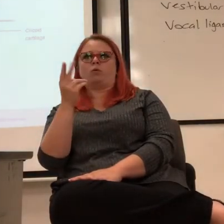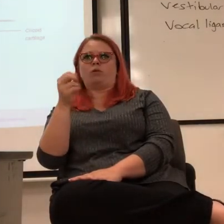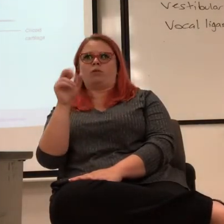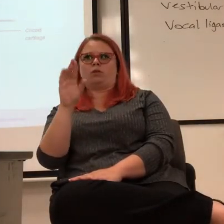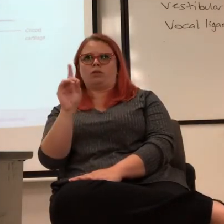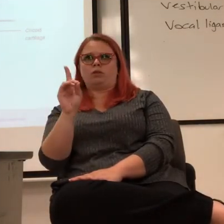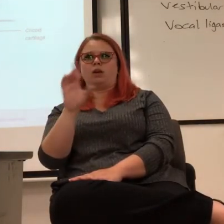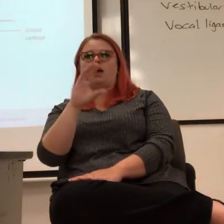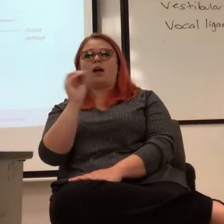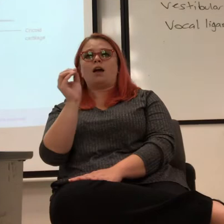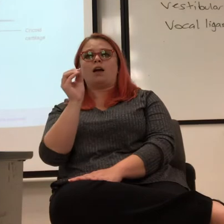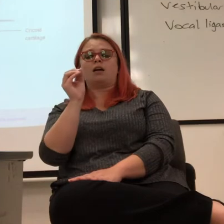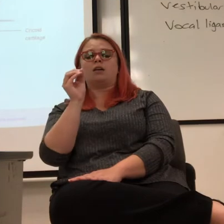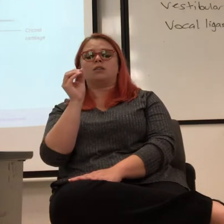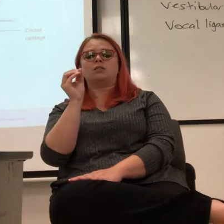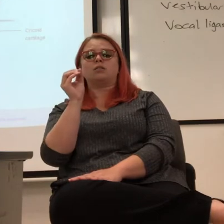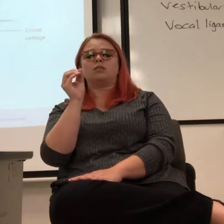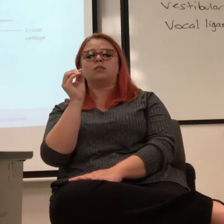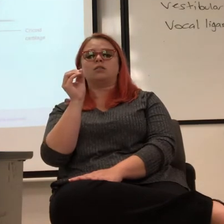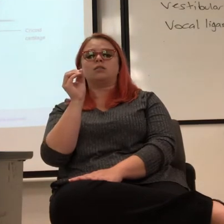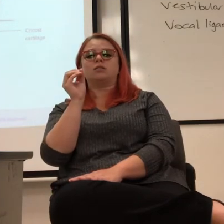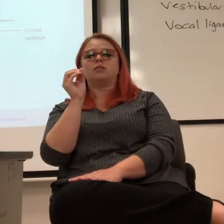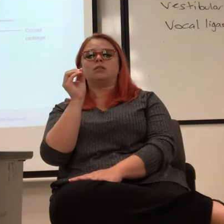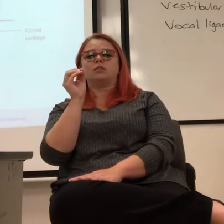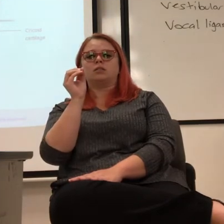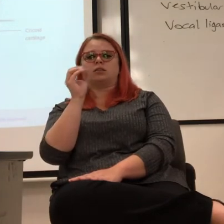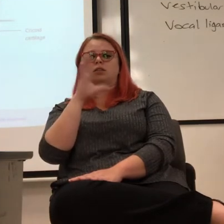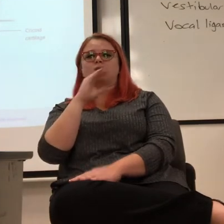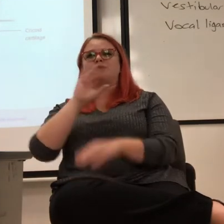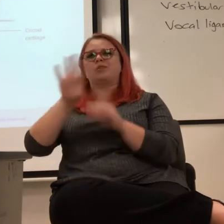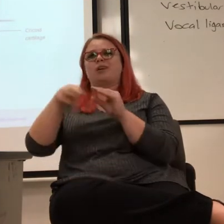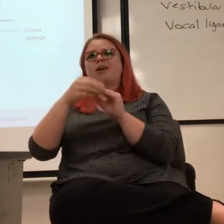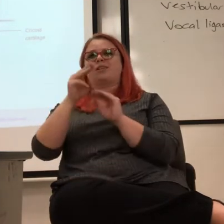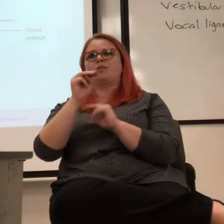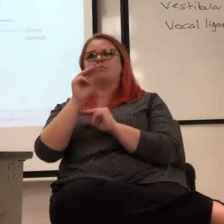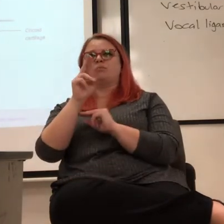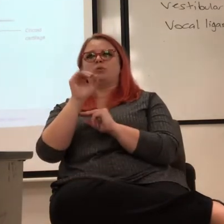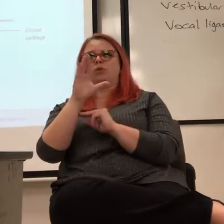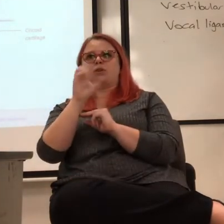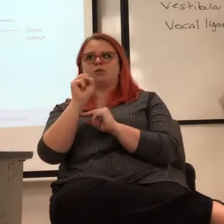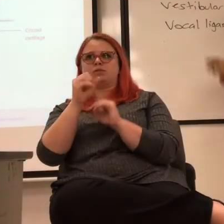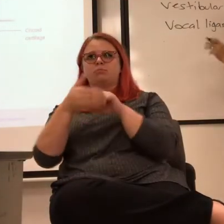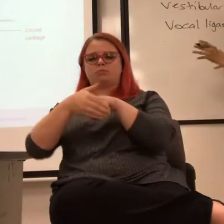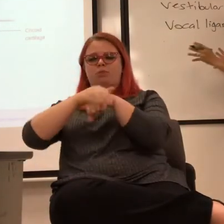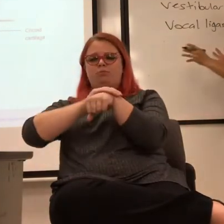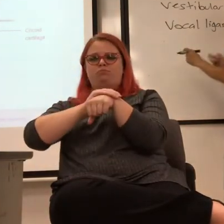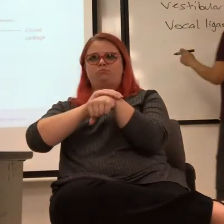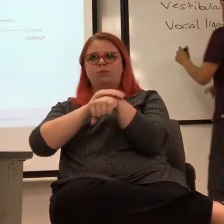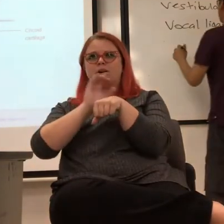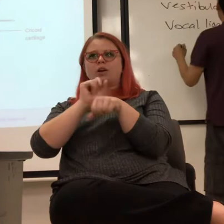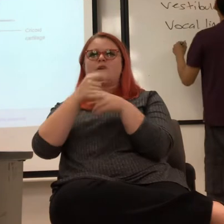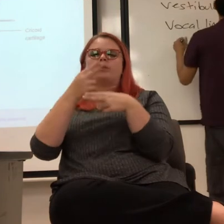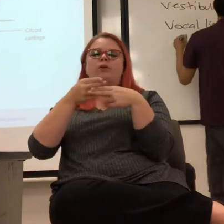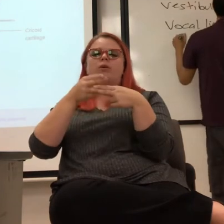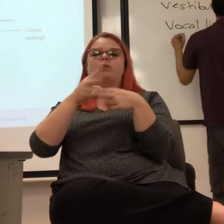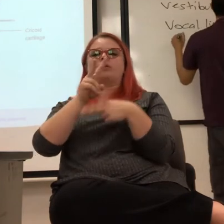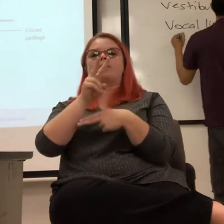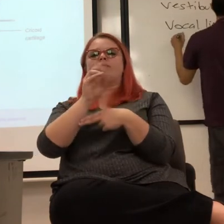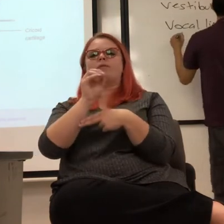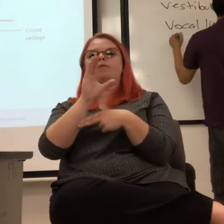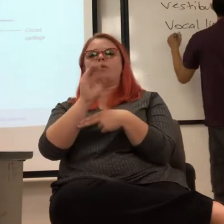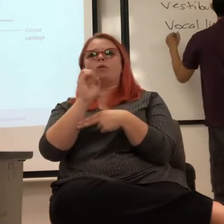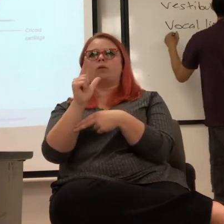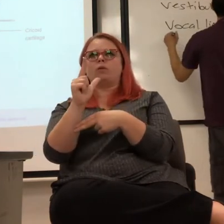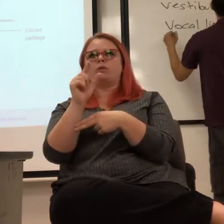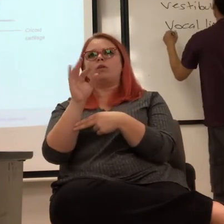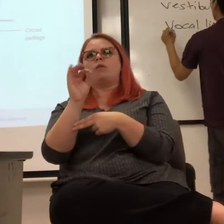And if you put the mucous membrane over it, you can call it the vocal fold, or